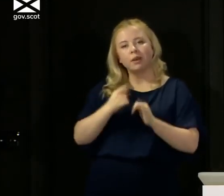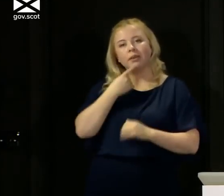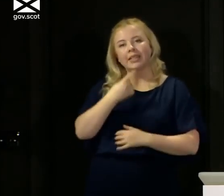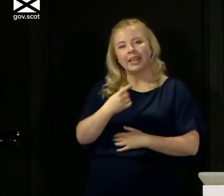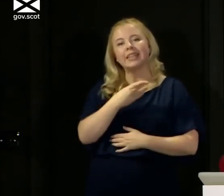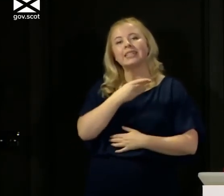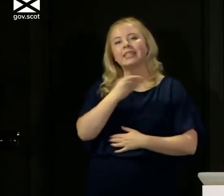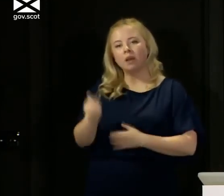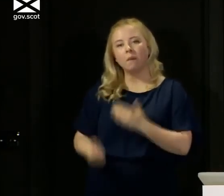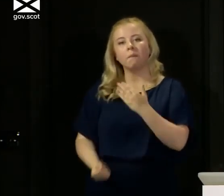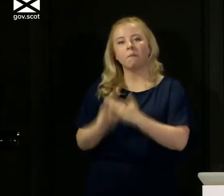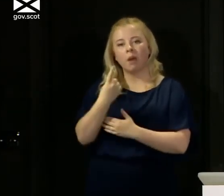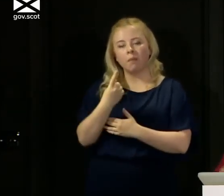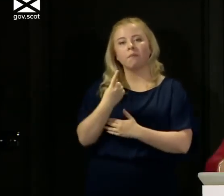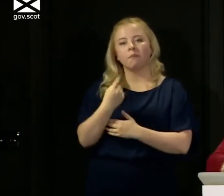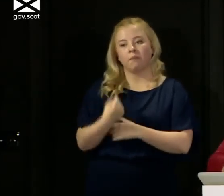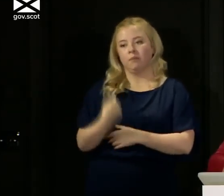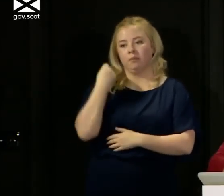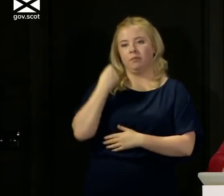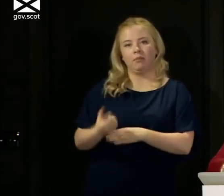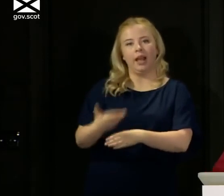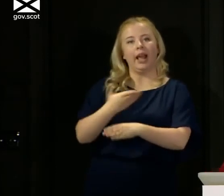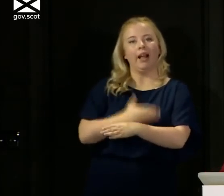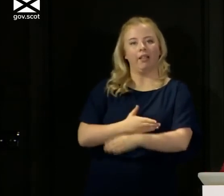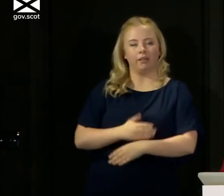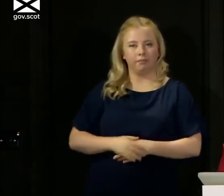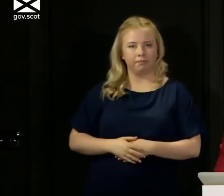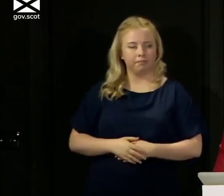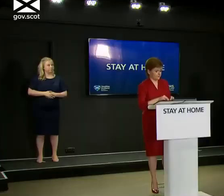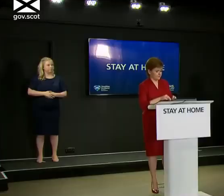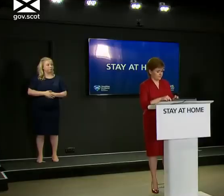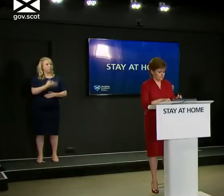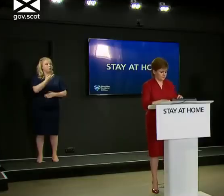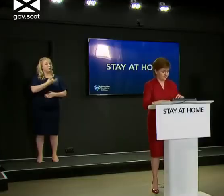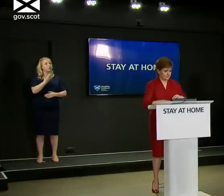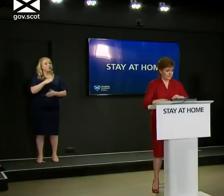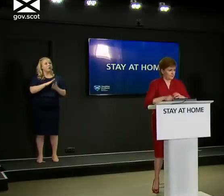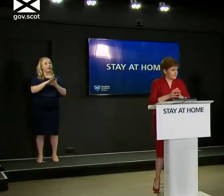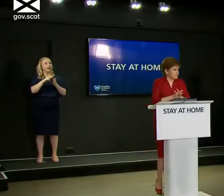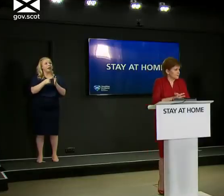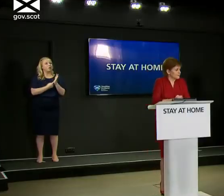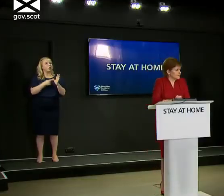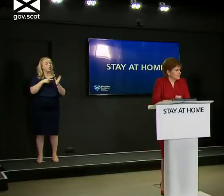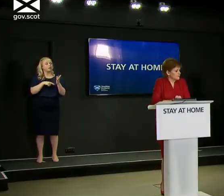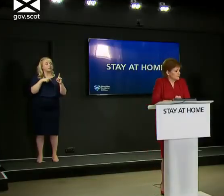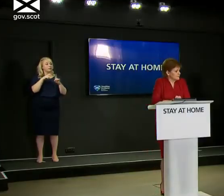community that early on. David Ball from The Herald.